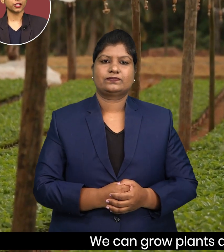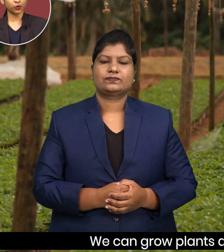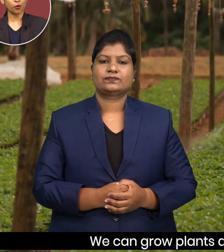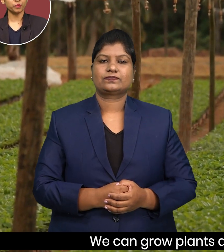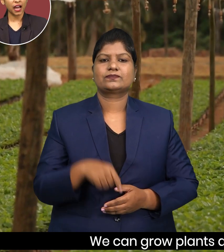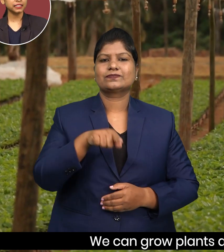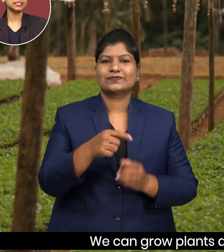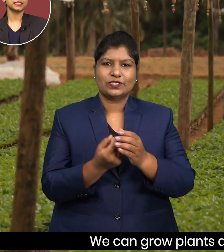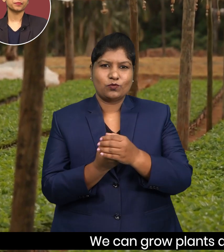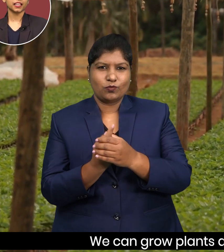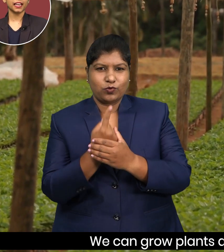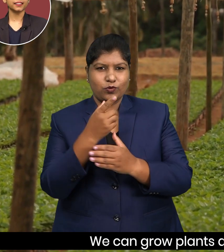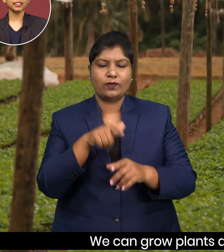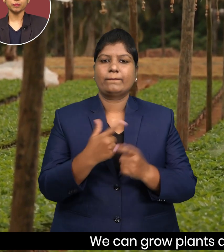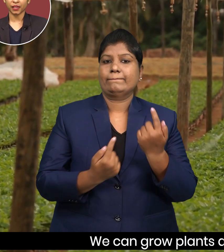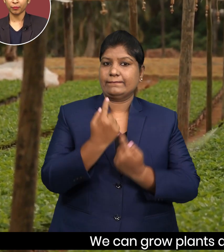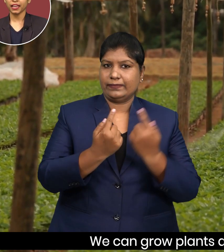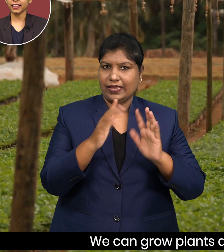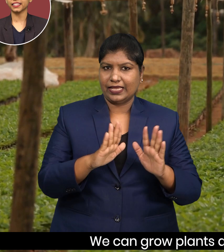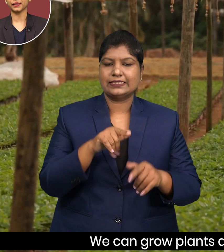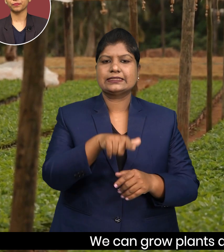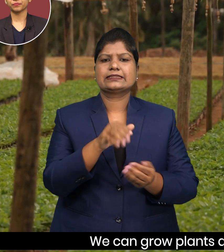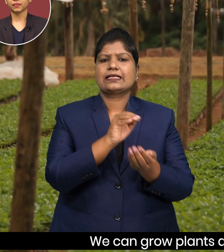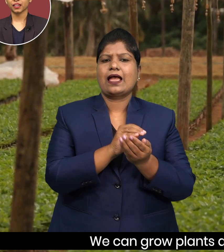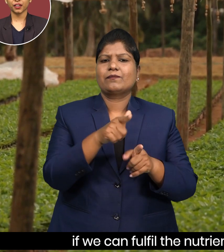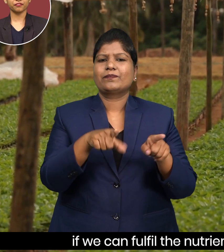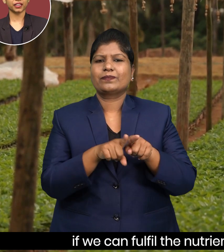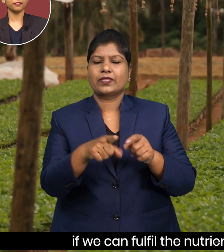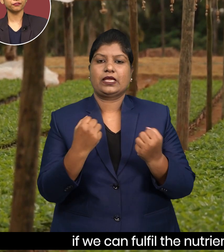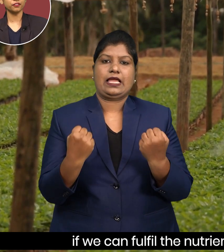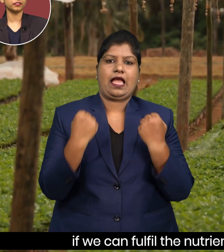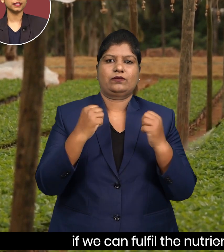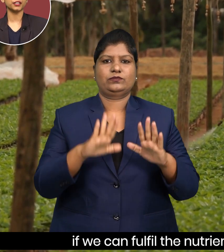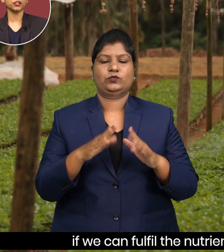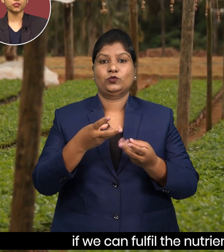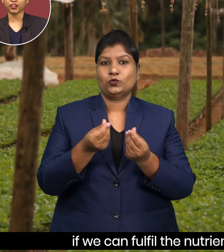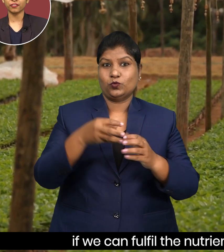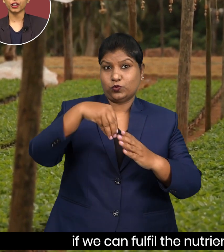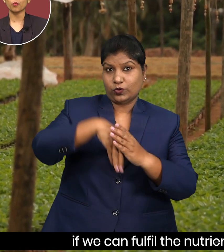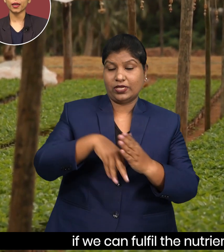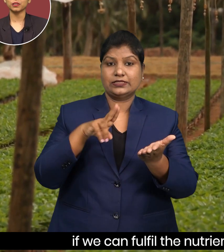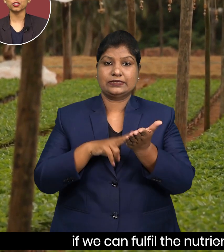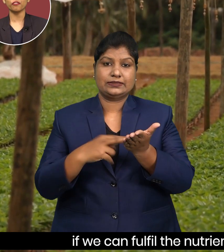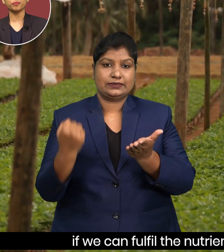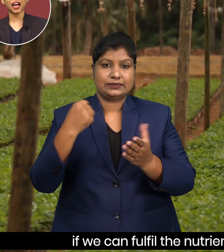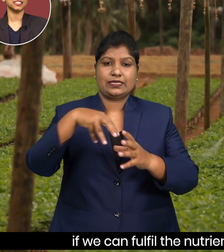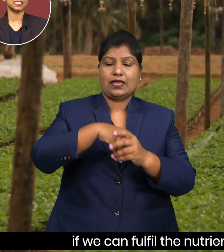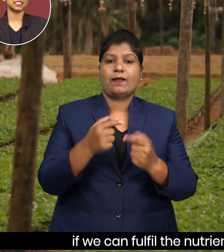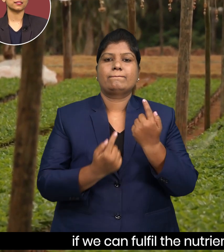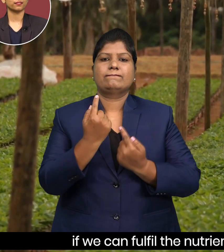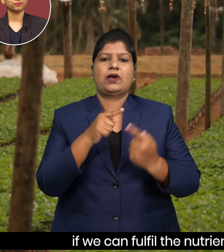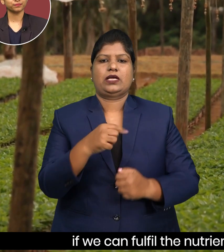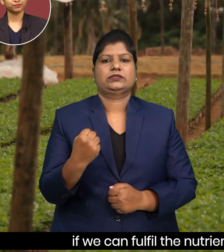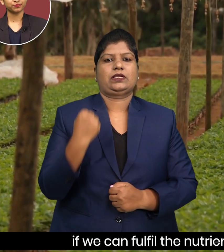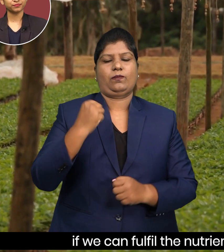We can grow plants and keep them healthy if we can fulfill the nutrient requirements of